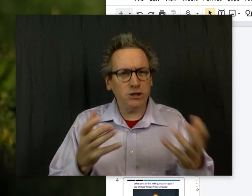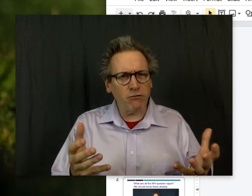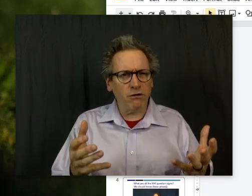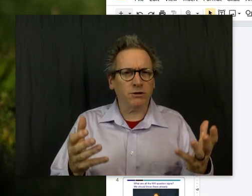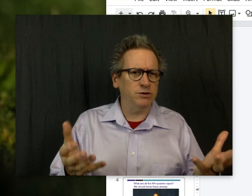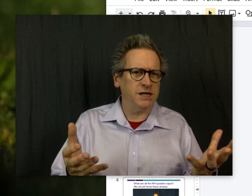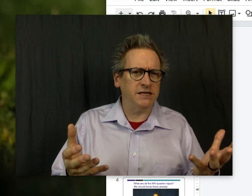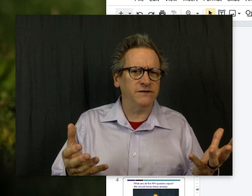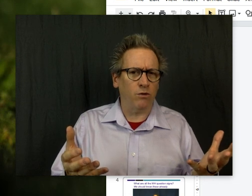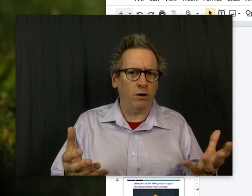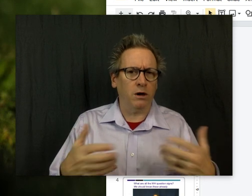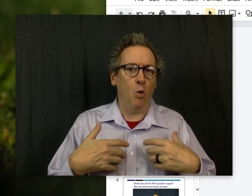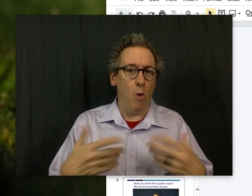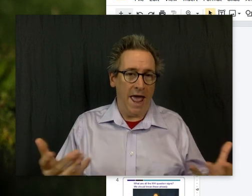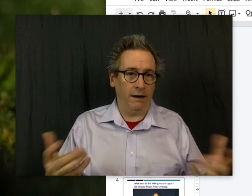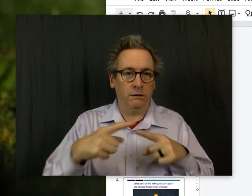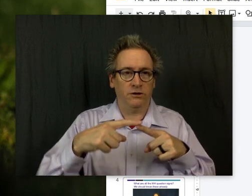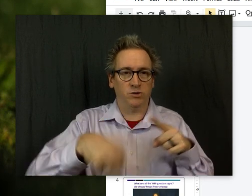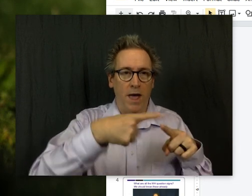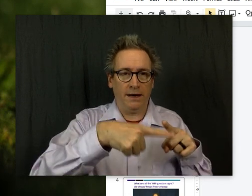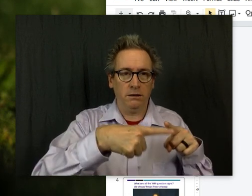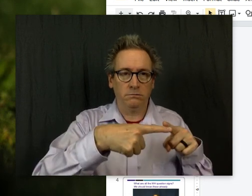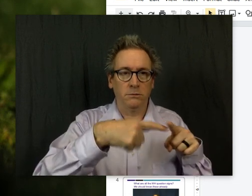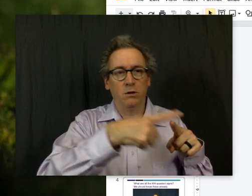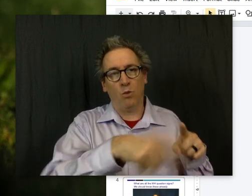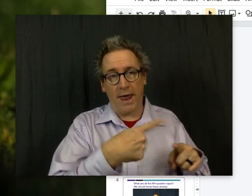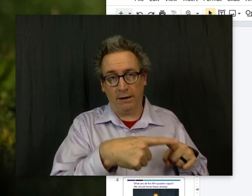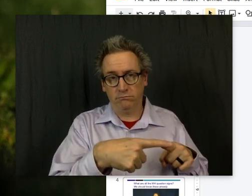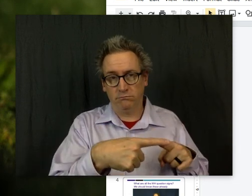in general, there are two signs for when. There's when,